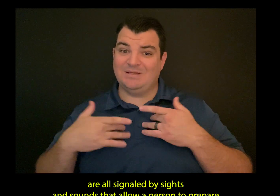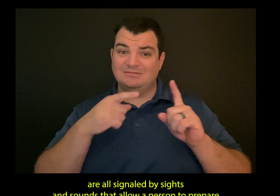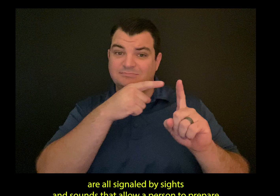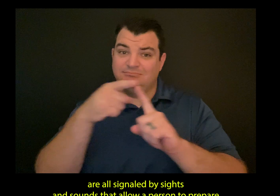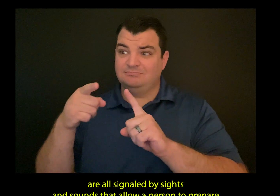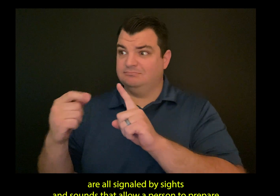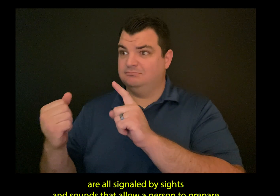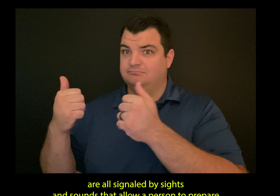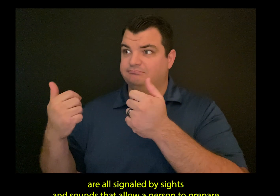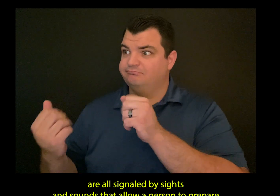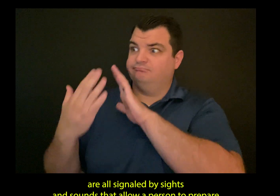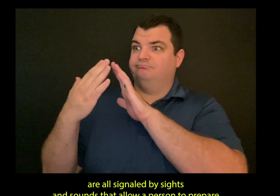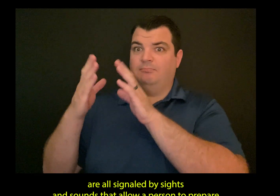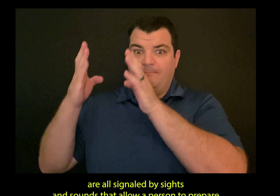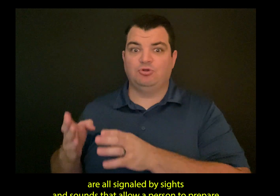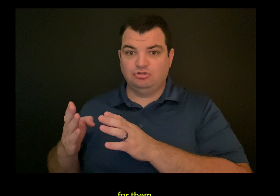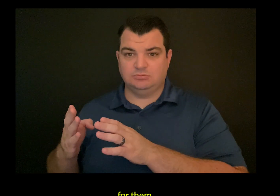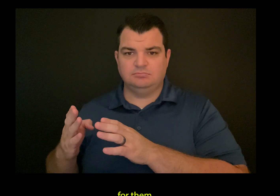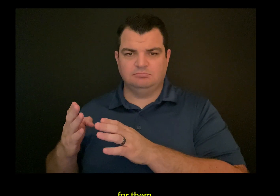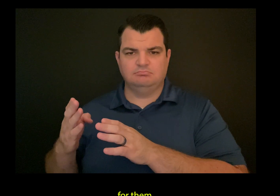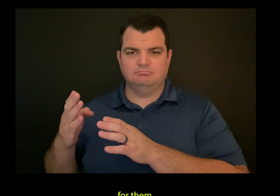and sounds that allow a person to prepare for them.